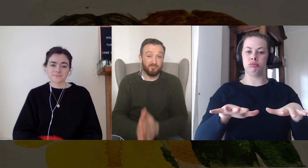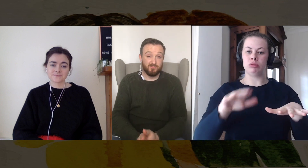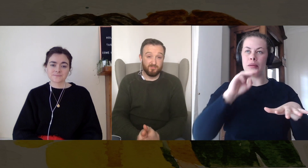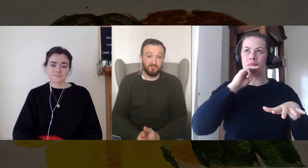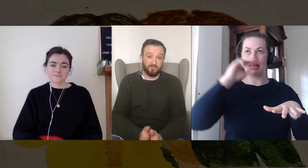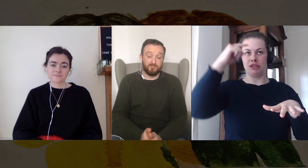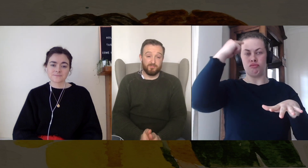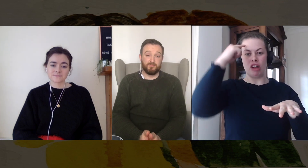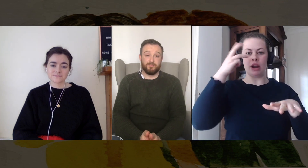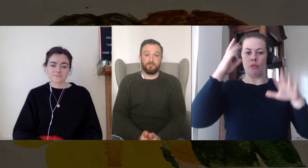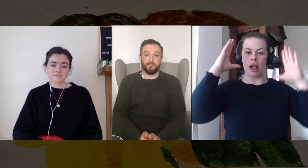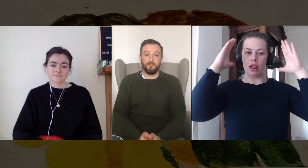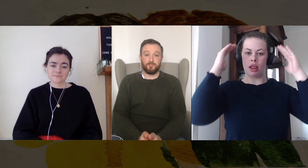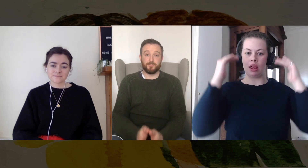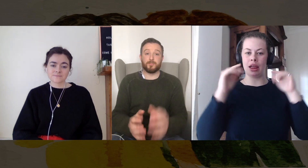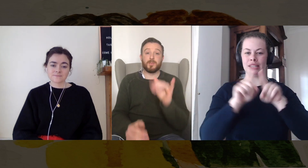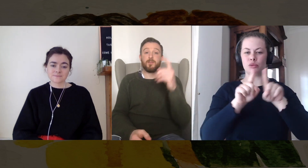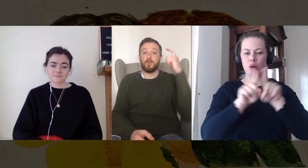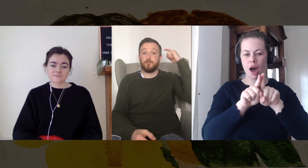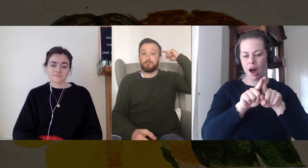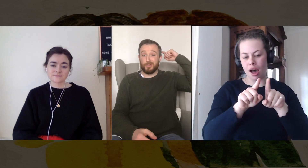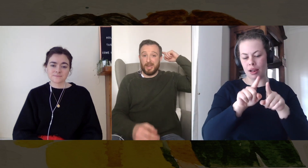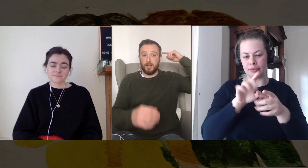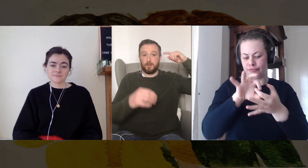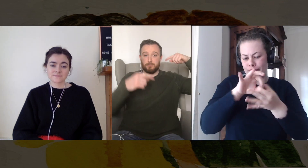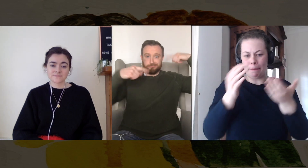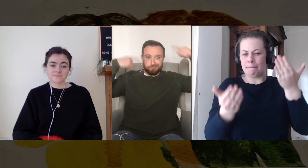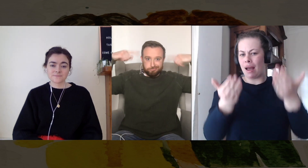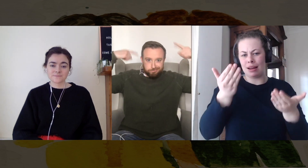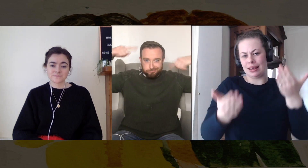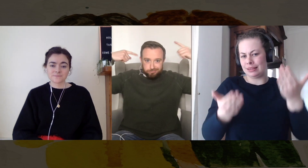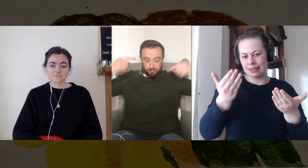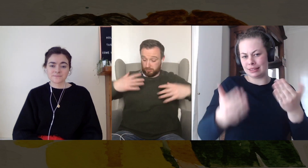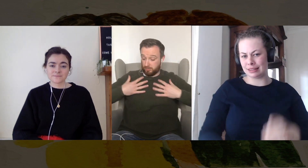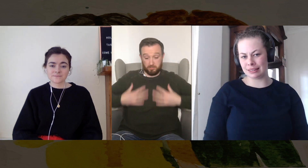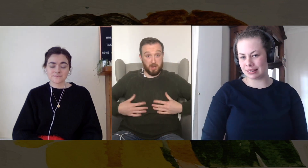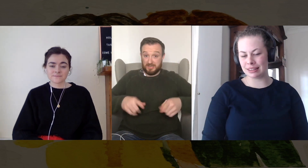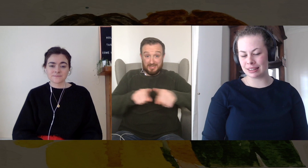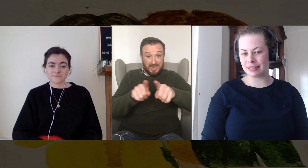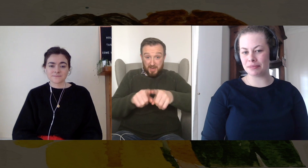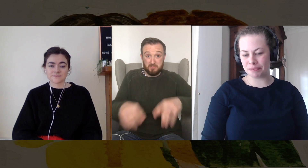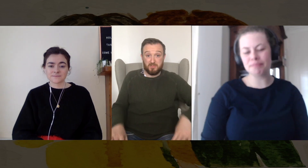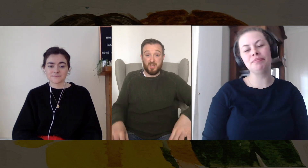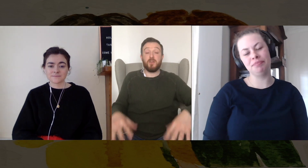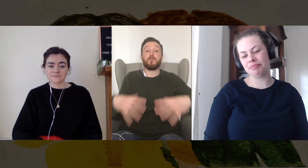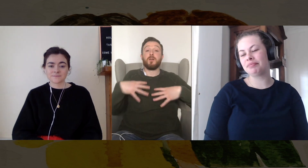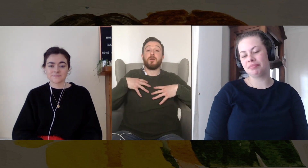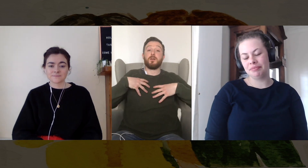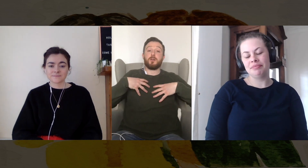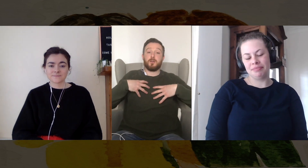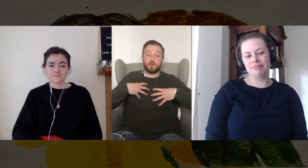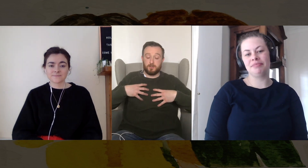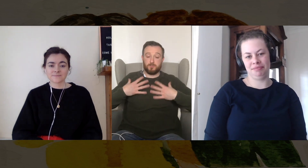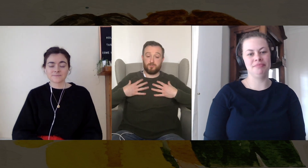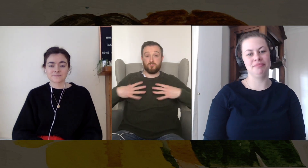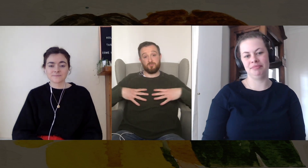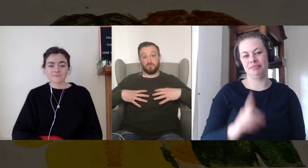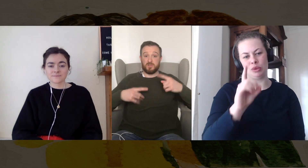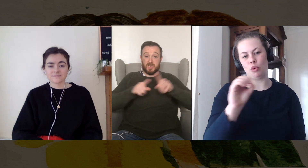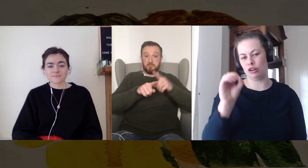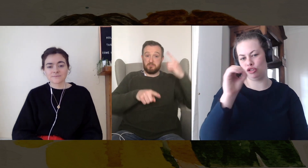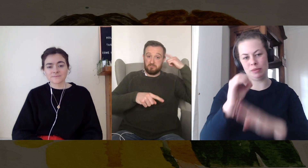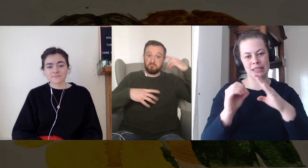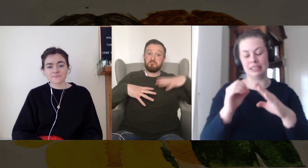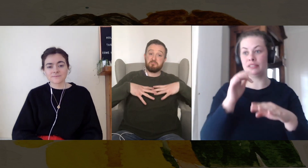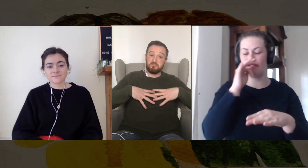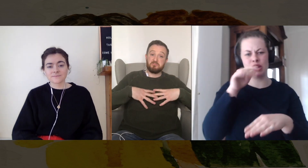this, if you're in like high tense mode and you're not aware of it, and you suddenly become aware of it, your body relaxes, your brain will also come down as well. Like Exactly.